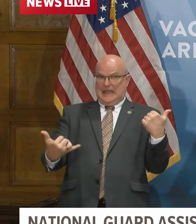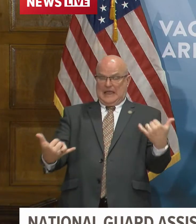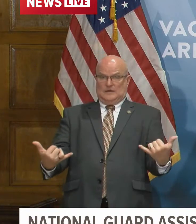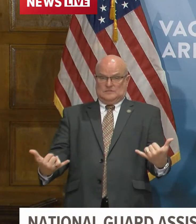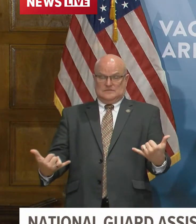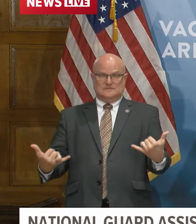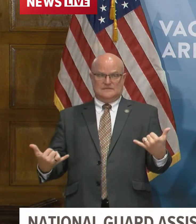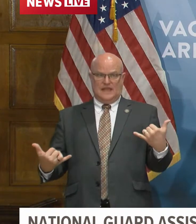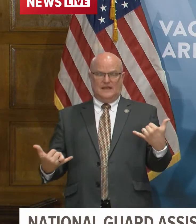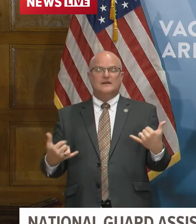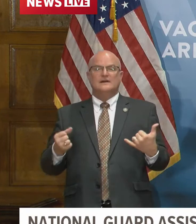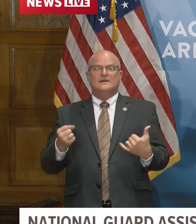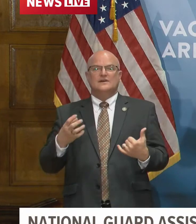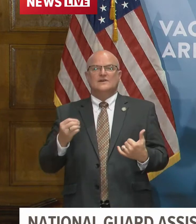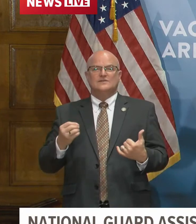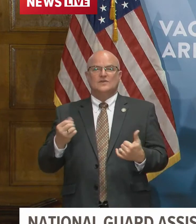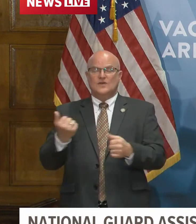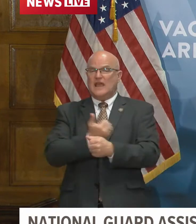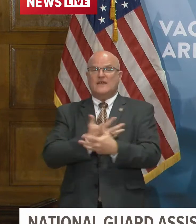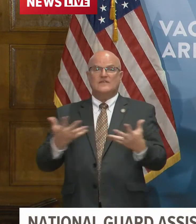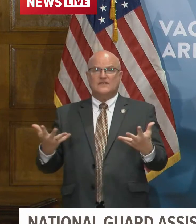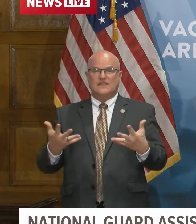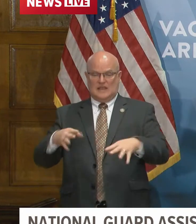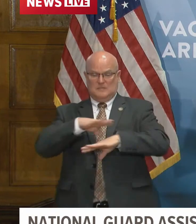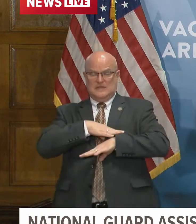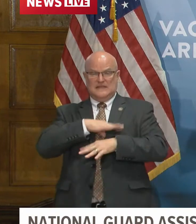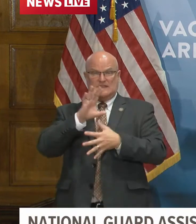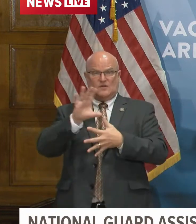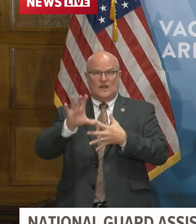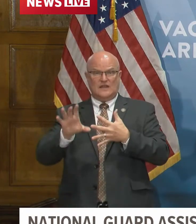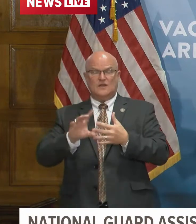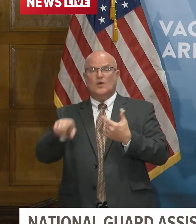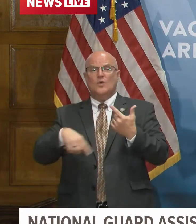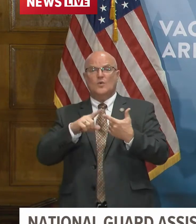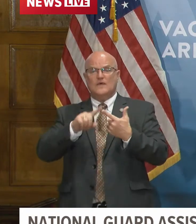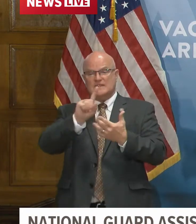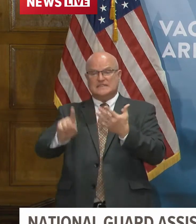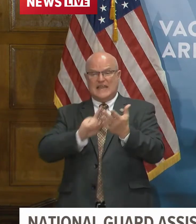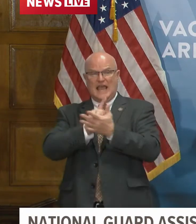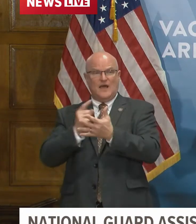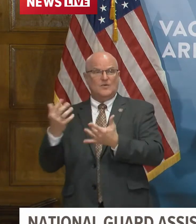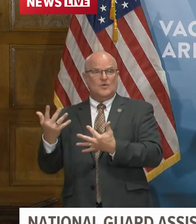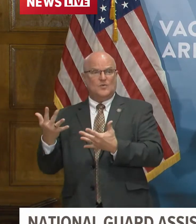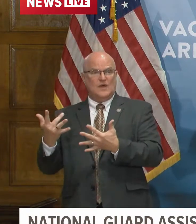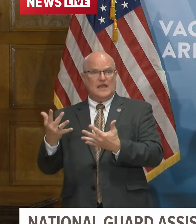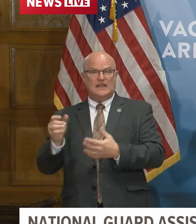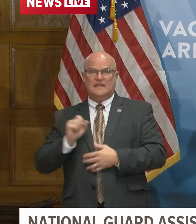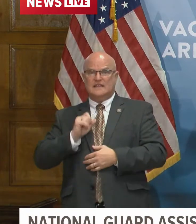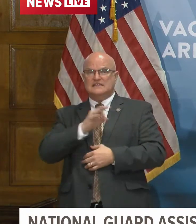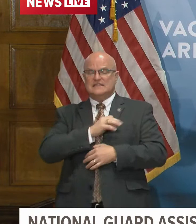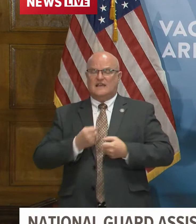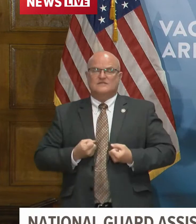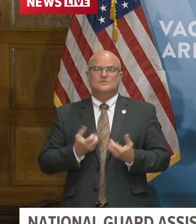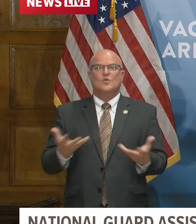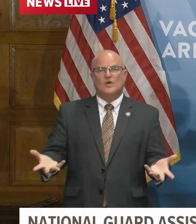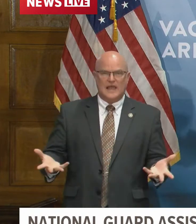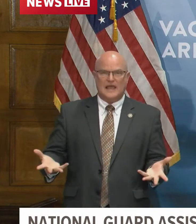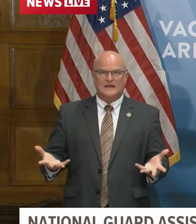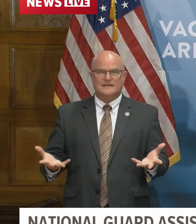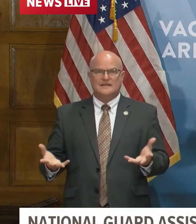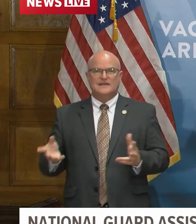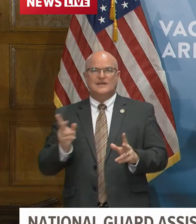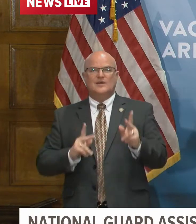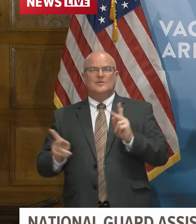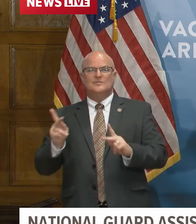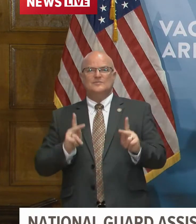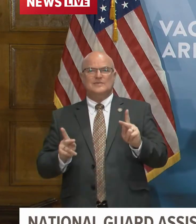that now. And so everything meets that criteria. Whenever there's an hour wait, whenever the staff is worn out, whenever there's